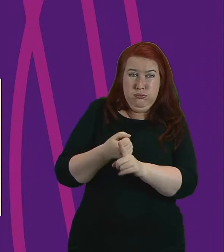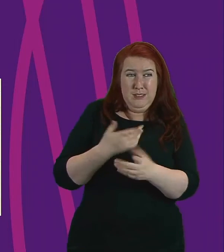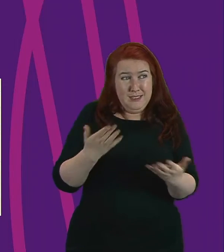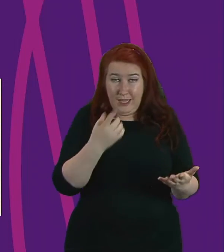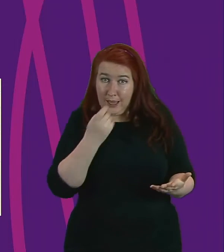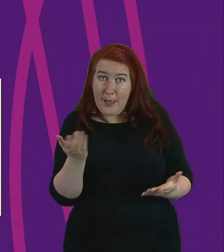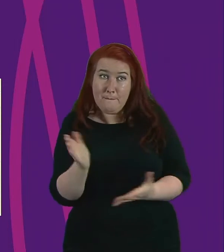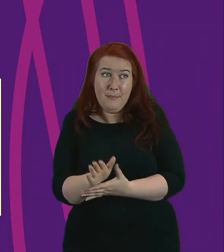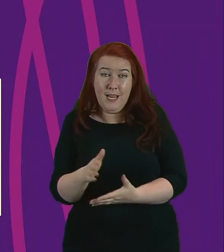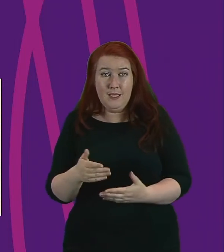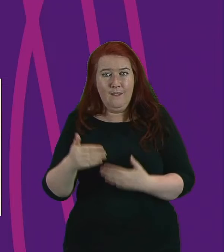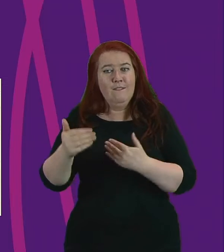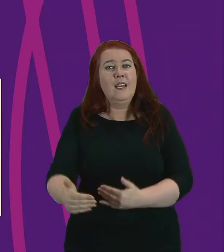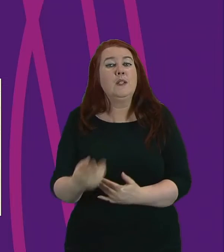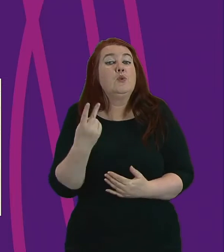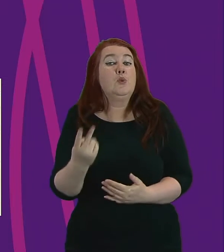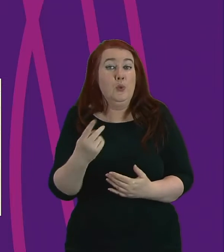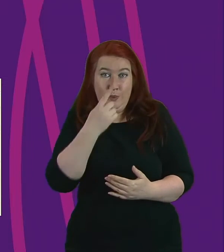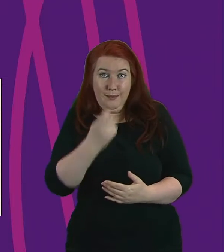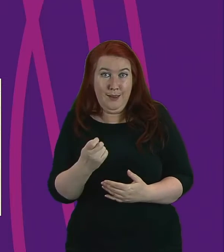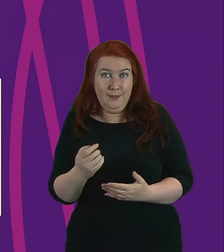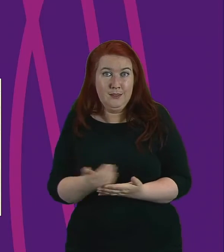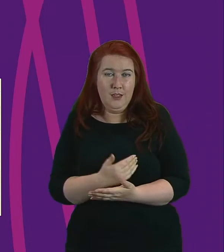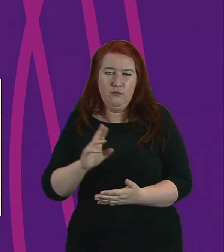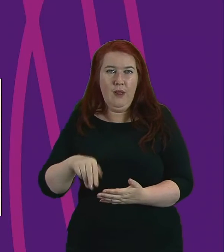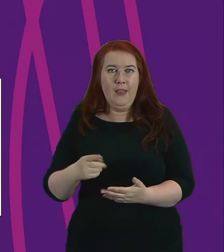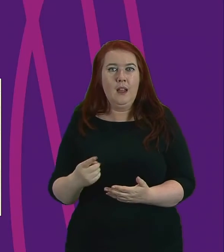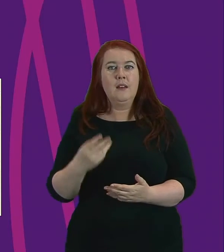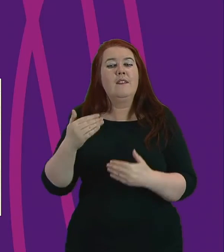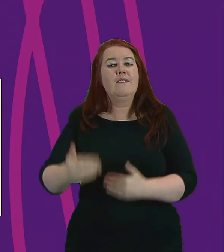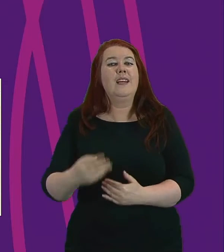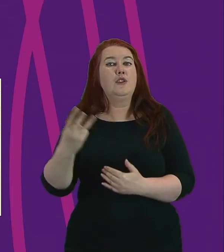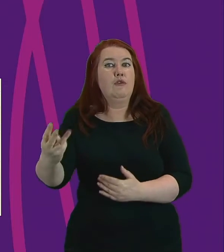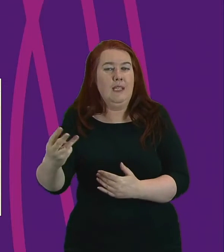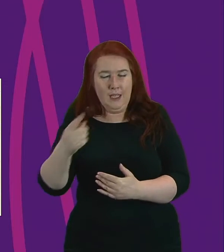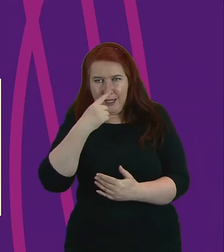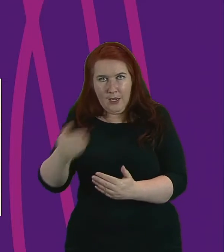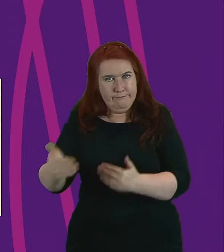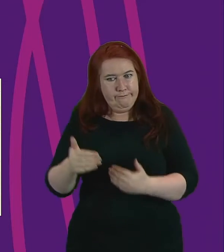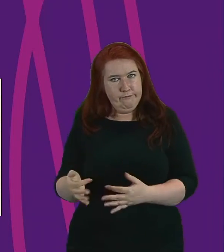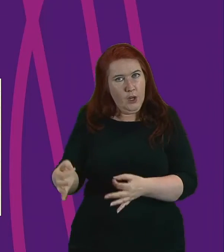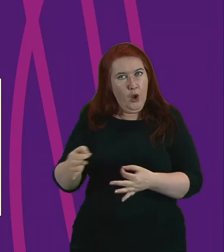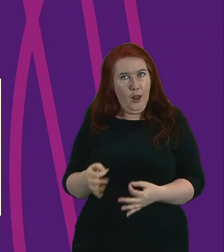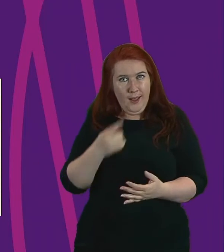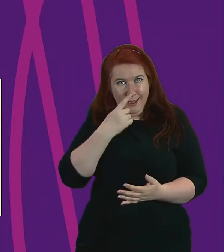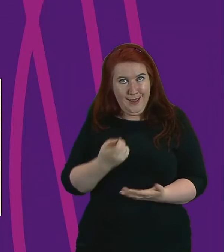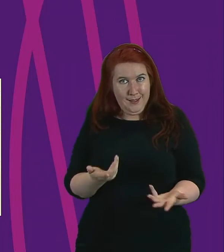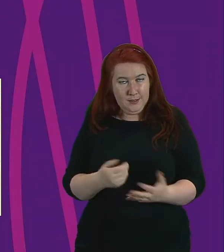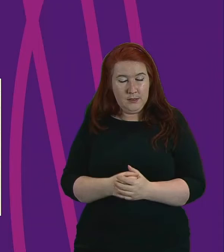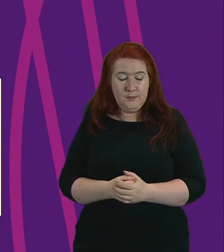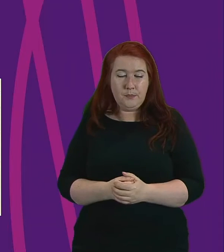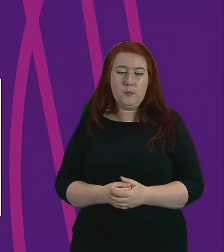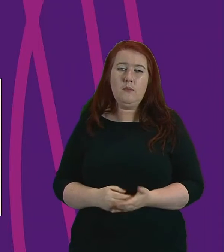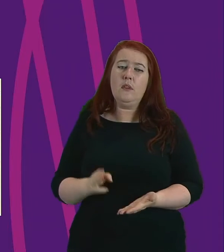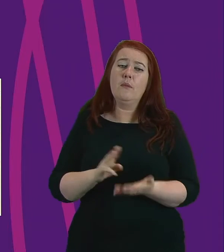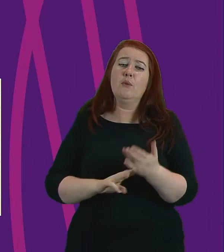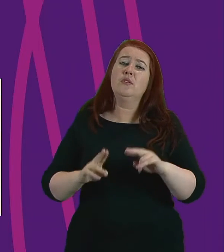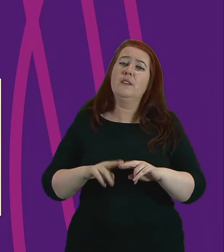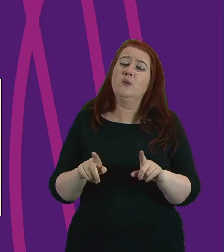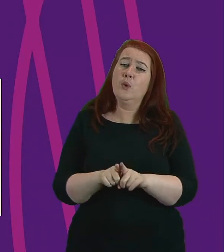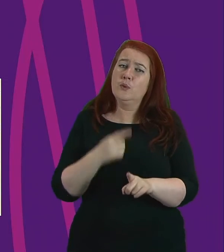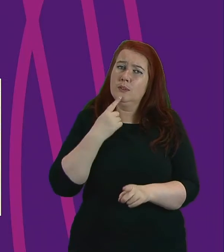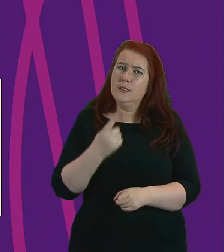safely at phase 2 as opposed to phase 3. And Murdo Fraser also said this. He said that